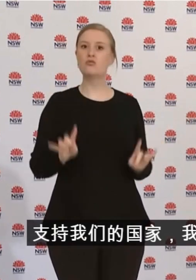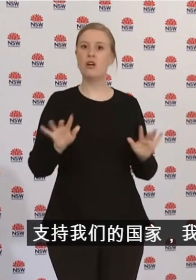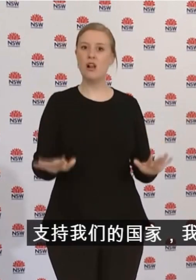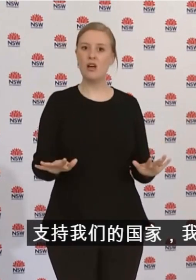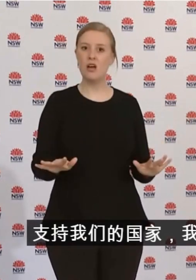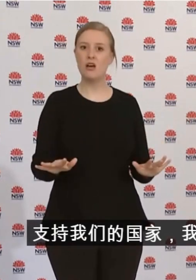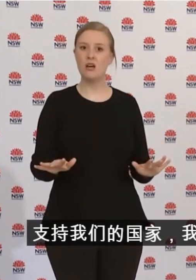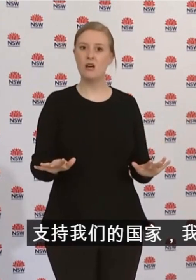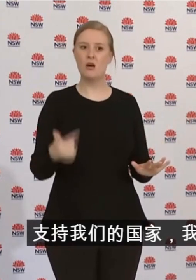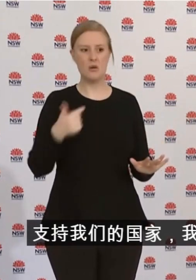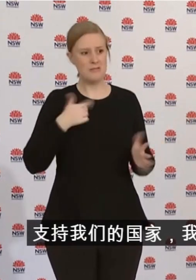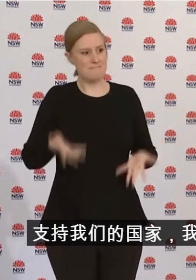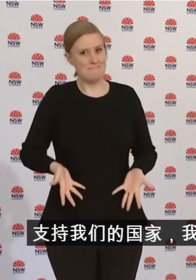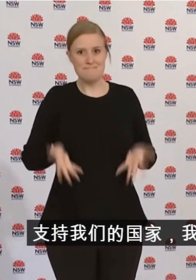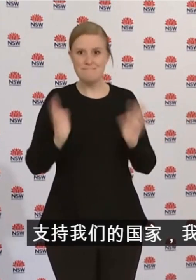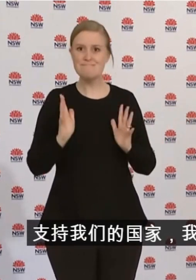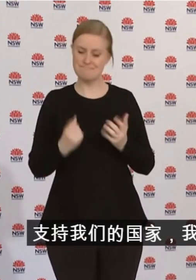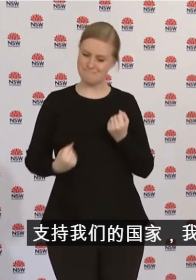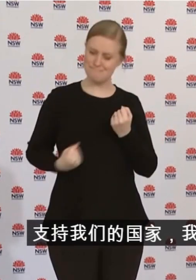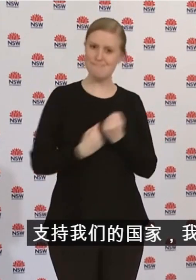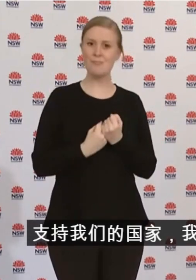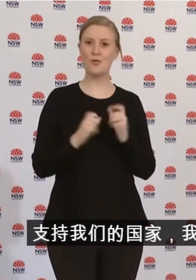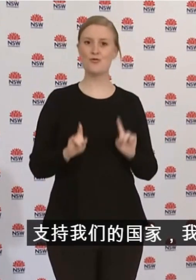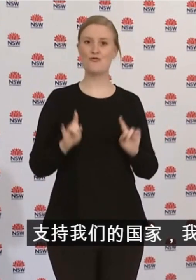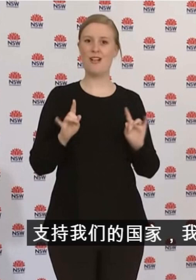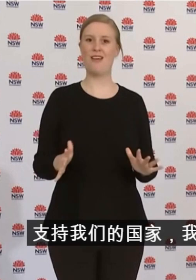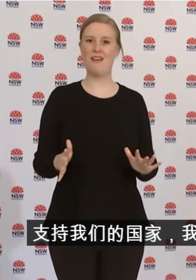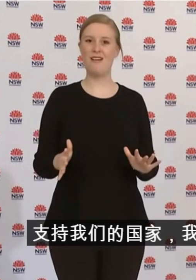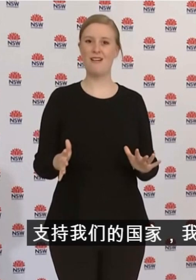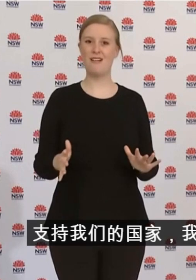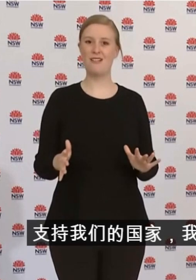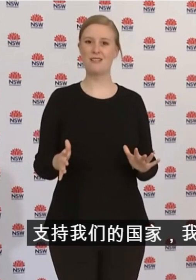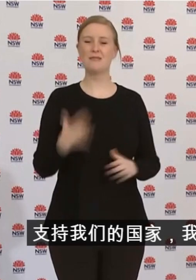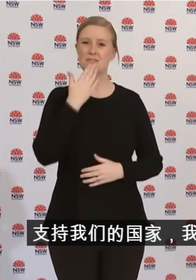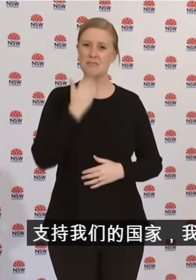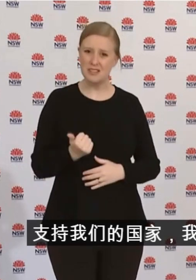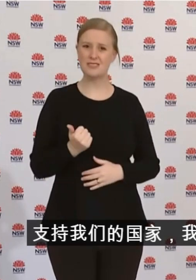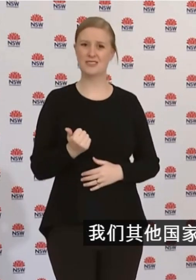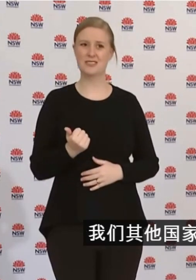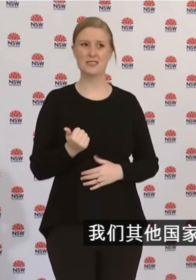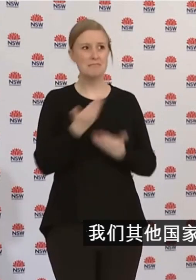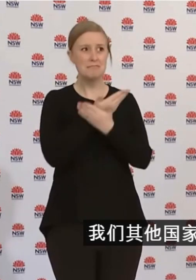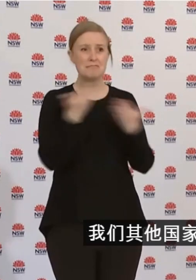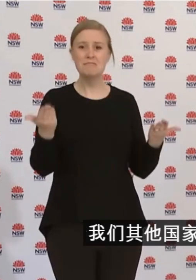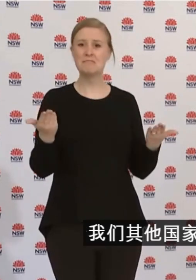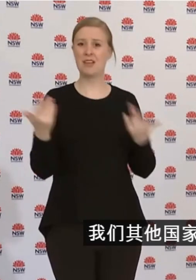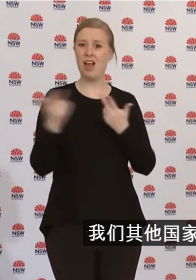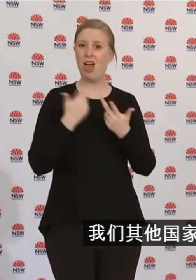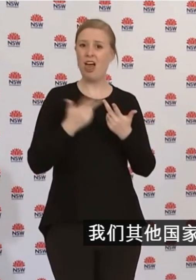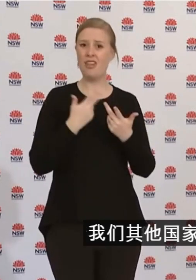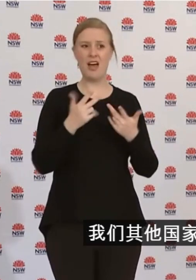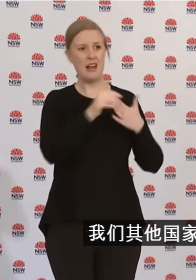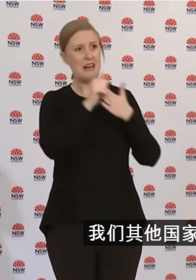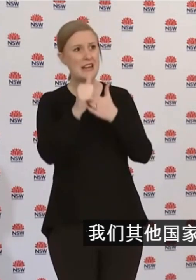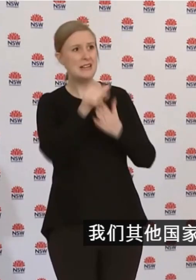our nation, our Commonwealth. And I certainly ask for the other leaders in our other